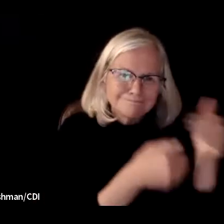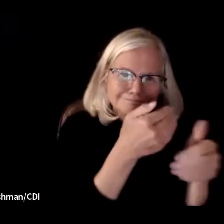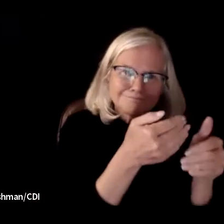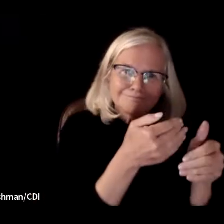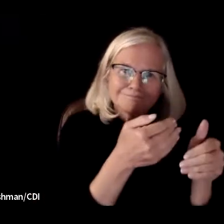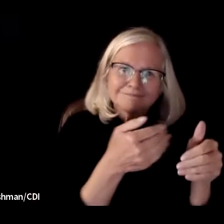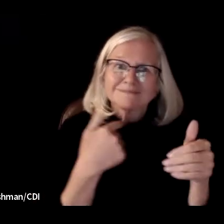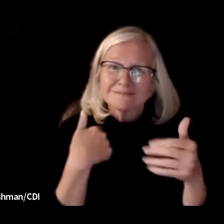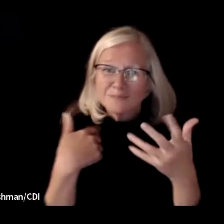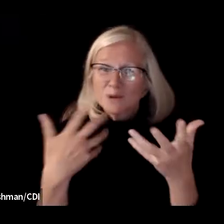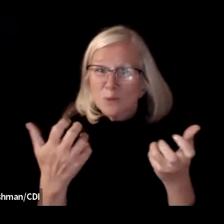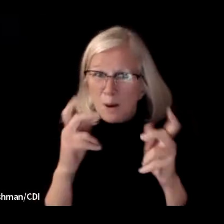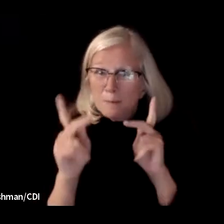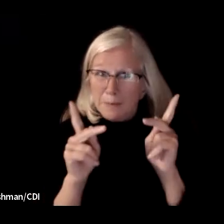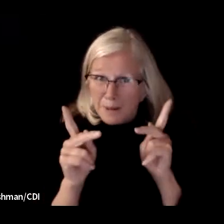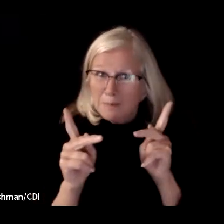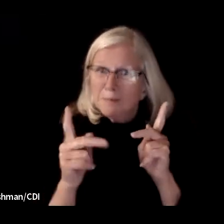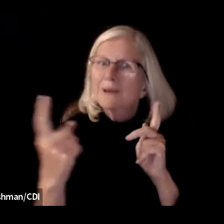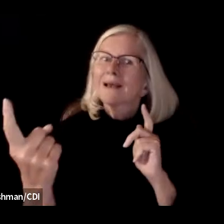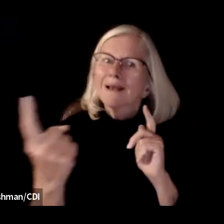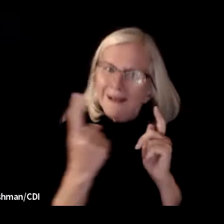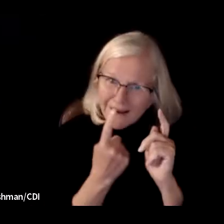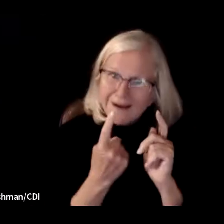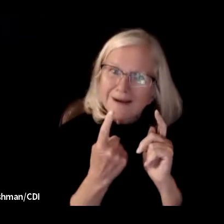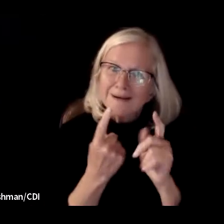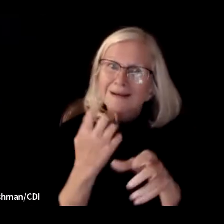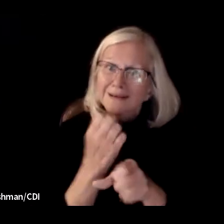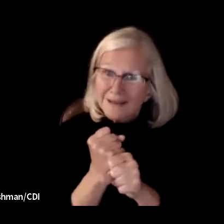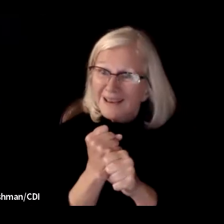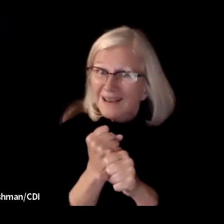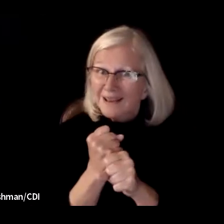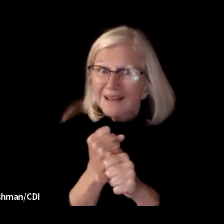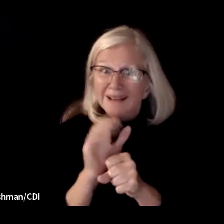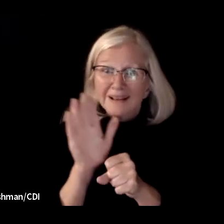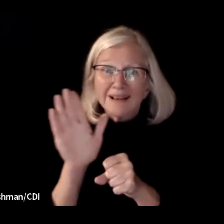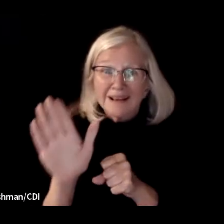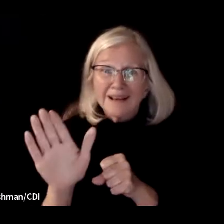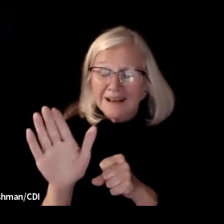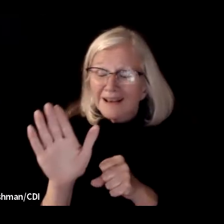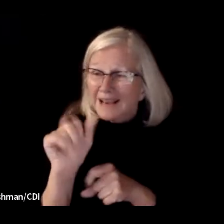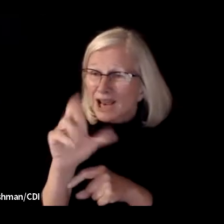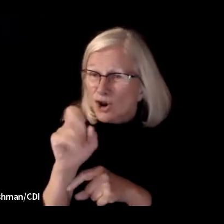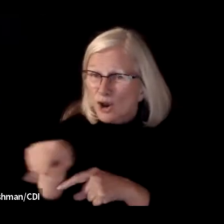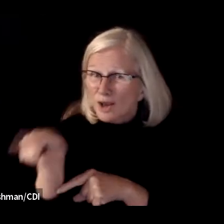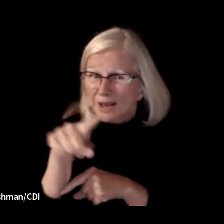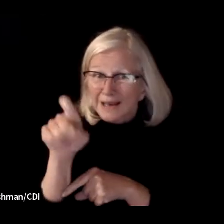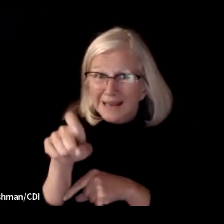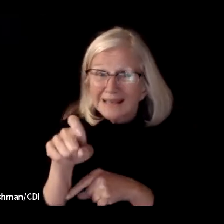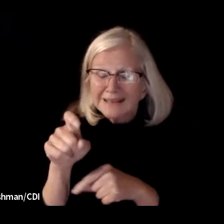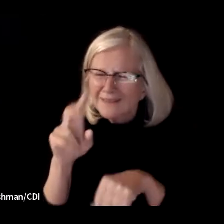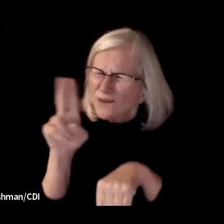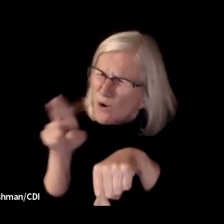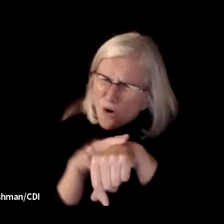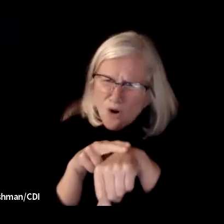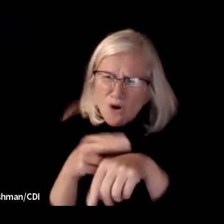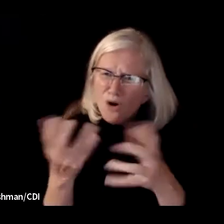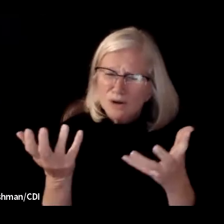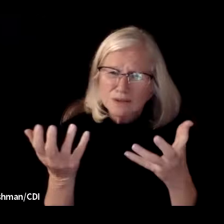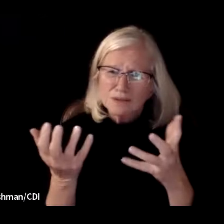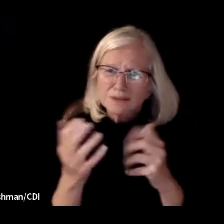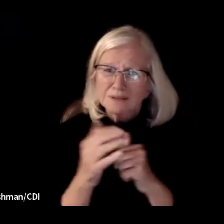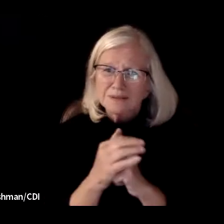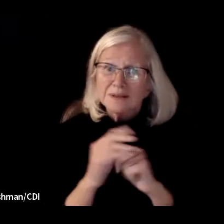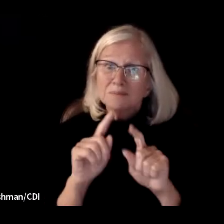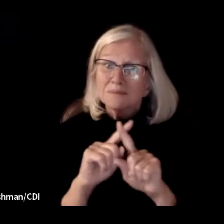to keep seeking the care they need. That is one of the big differences between the blunt instrument,